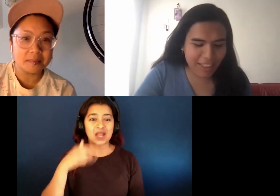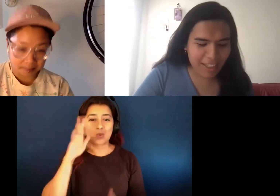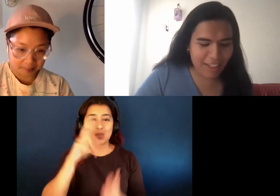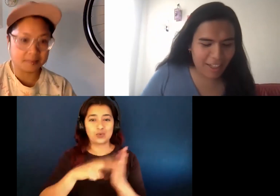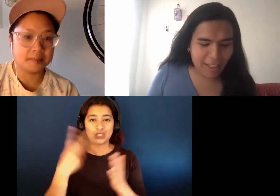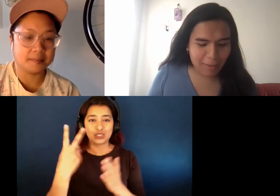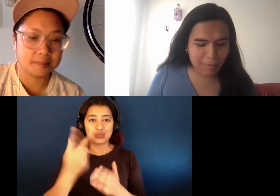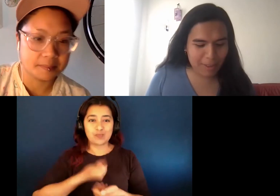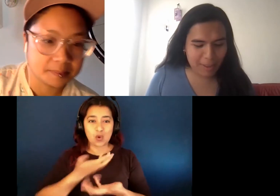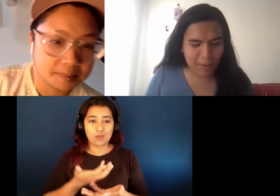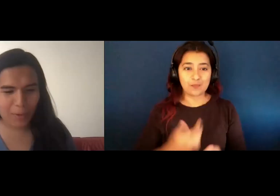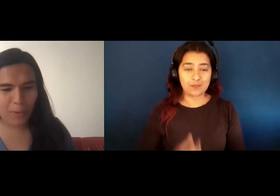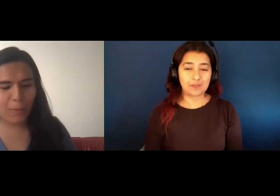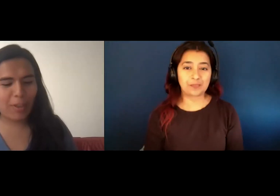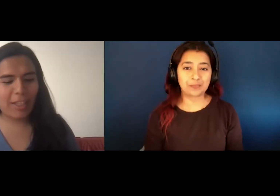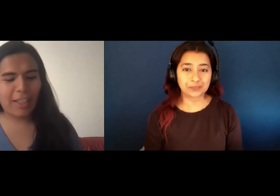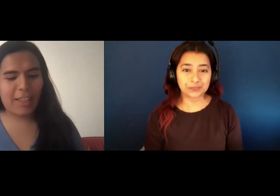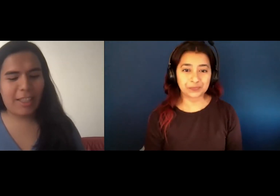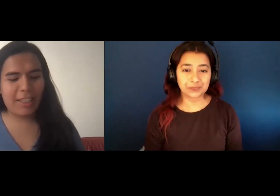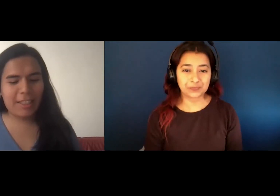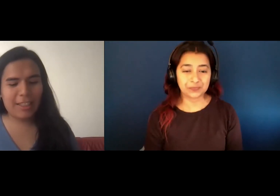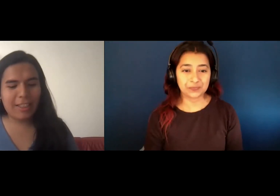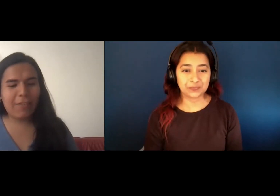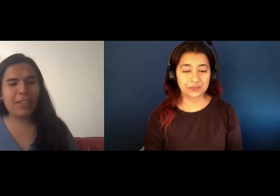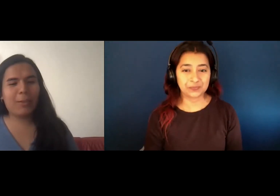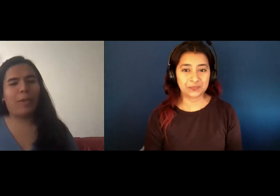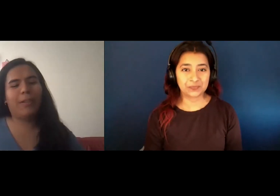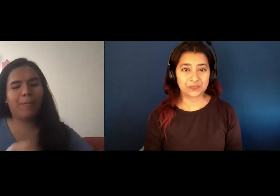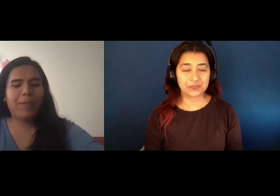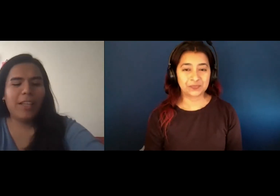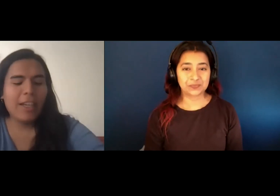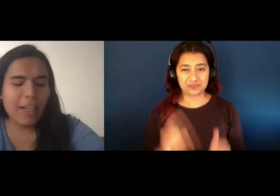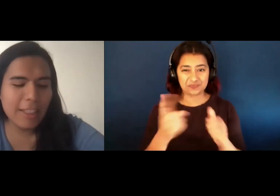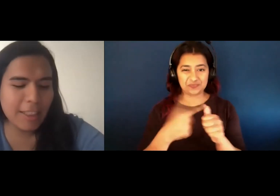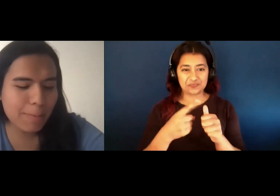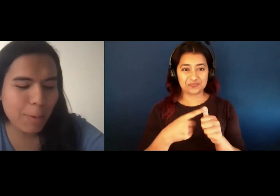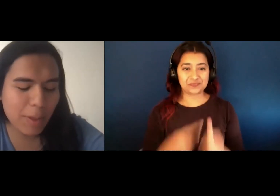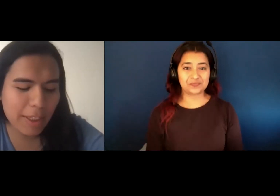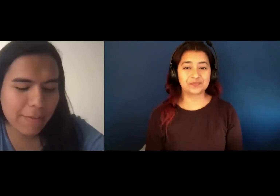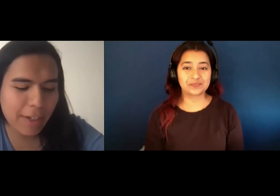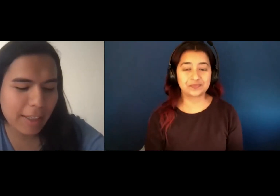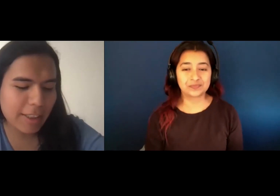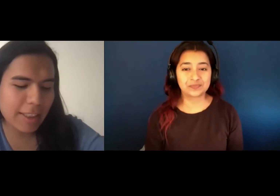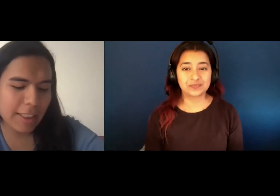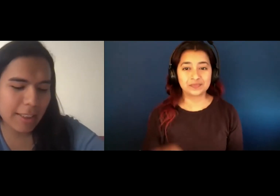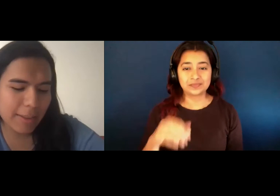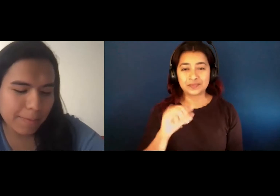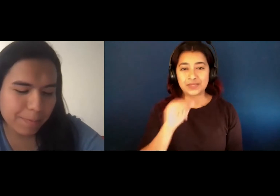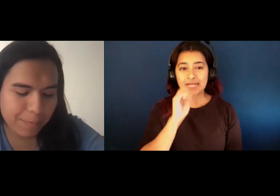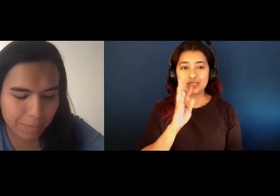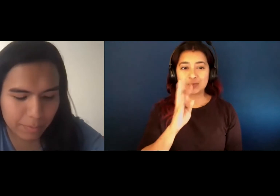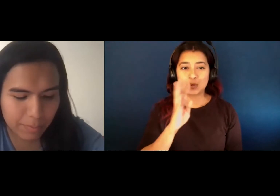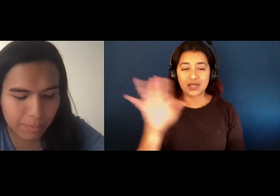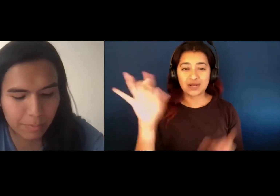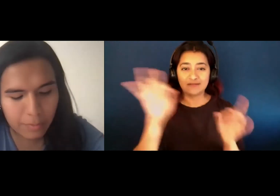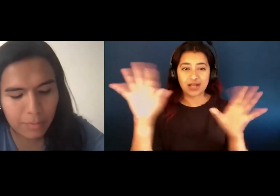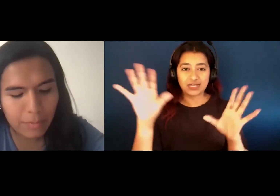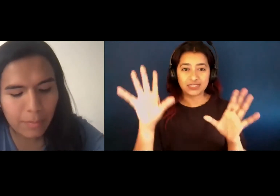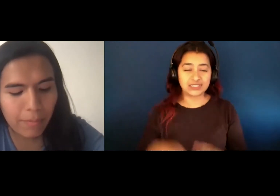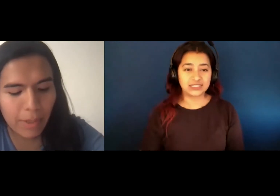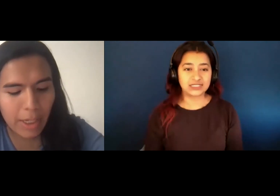poems. So this is the first one, Unspoken Violences.